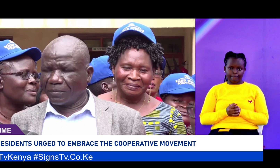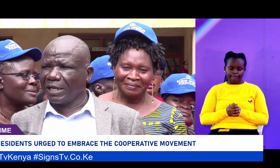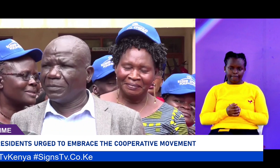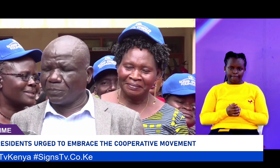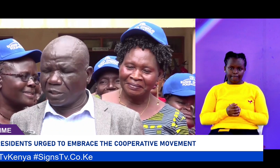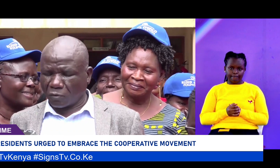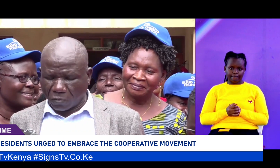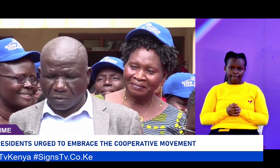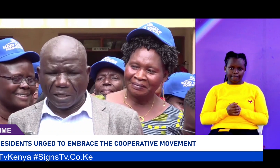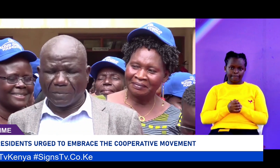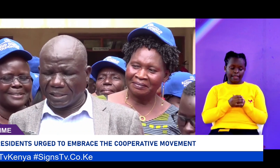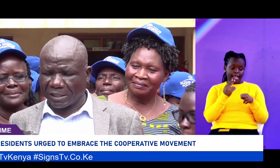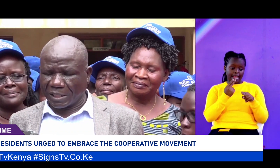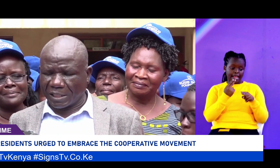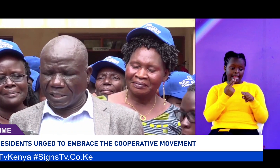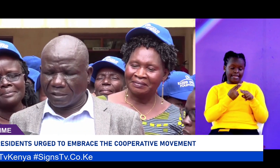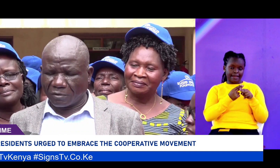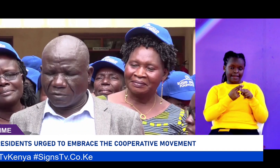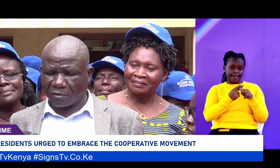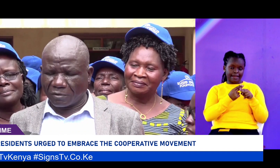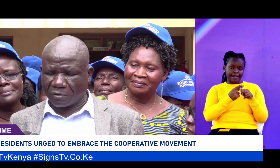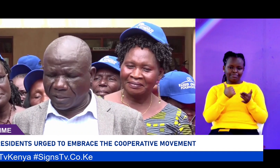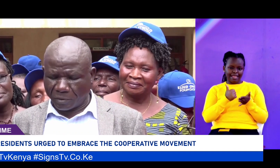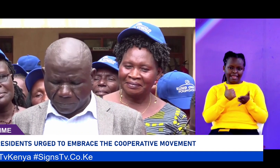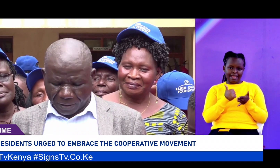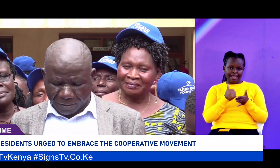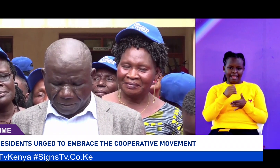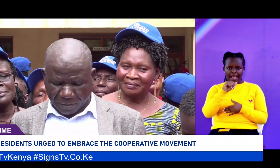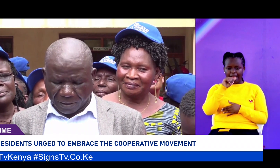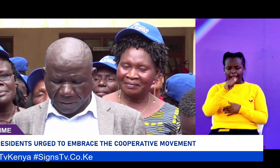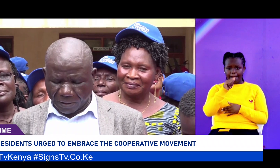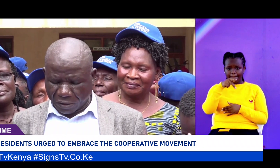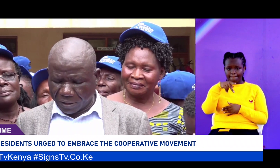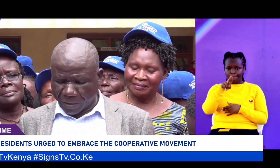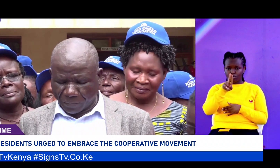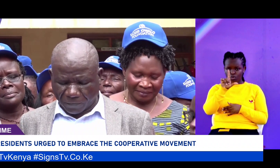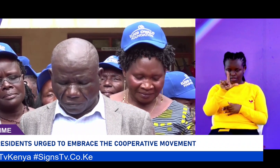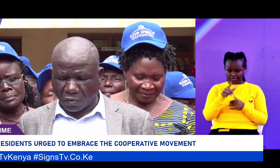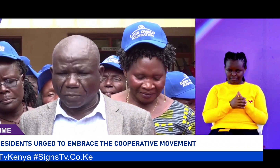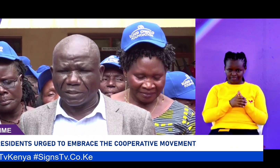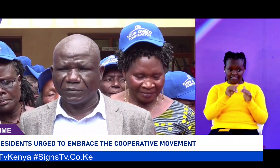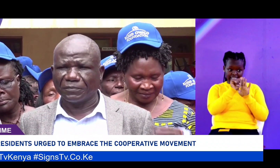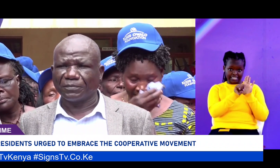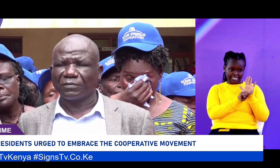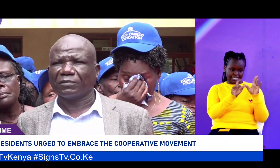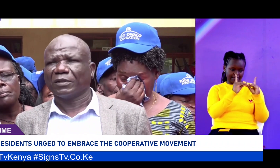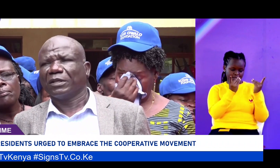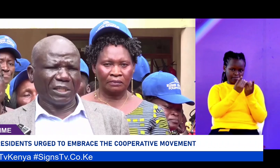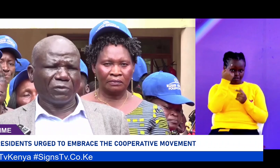My name is Peter Okul. I'm Assistant Commissioner for Cooperative Development in the State Department for Cooperative. If you